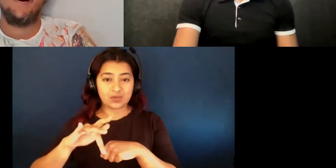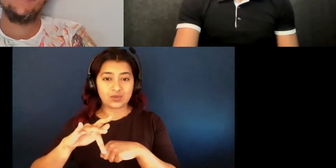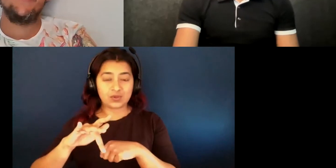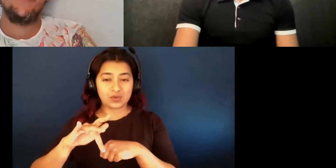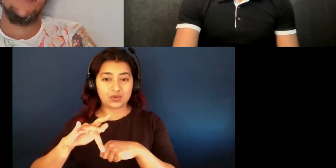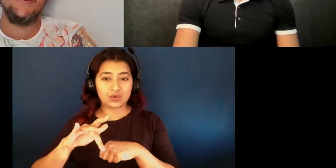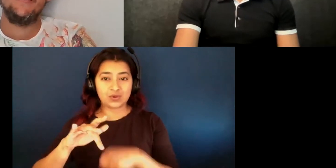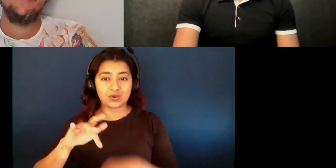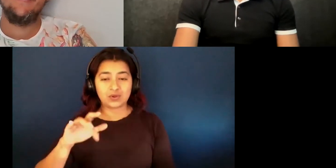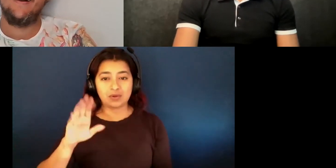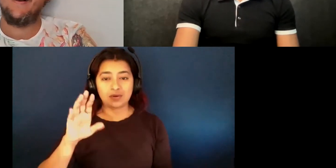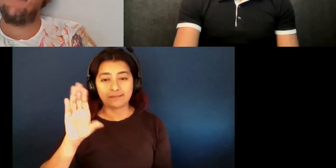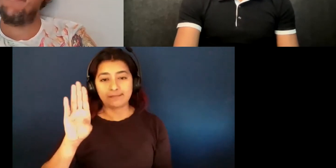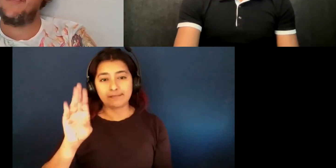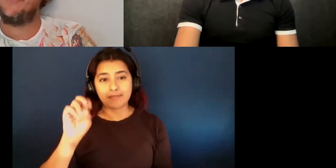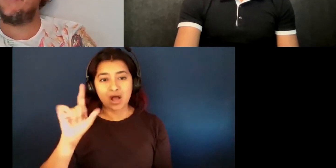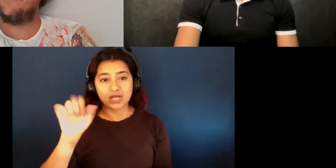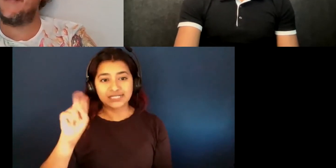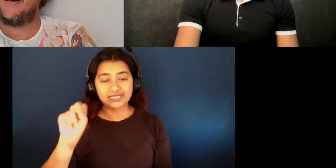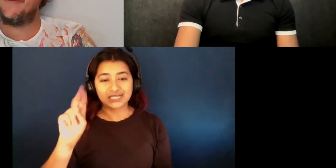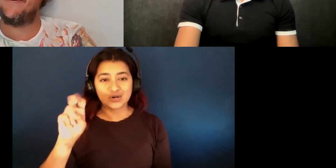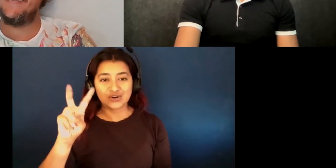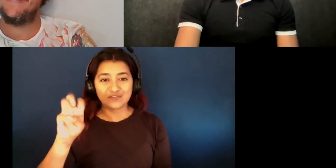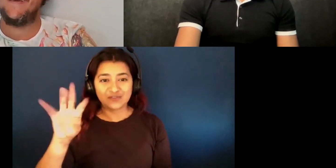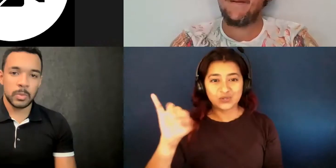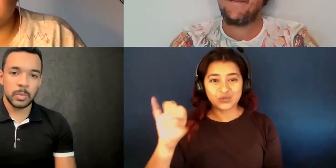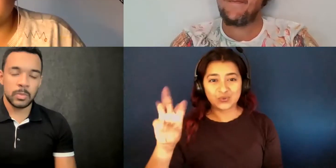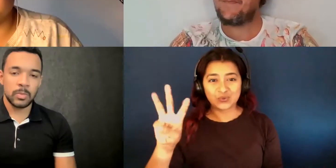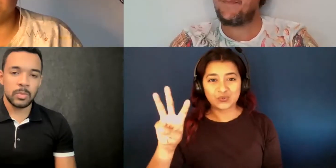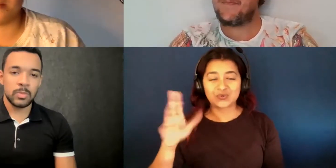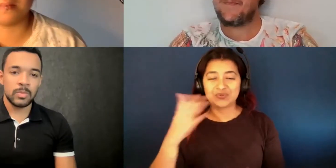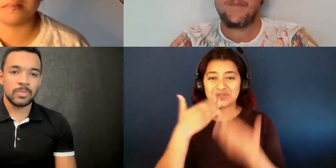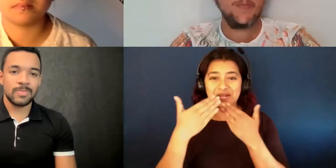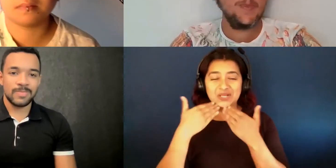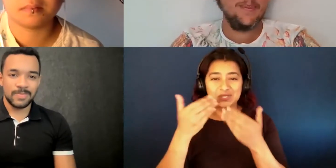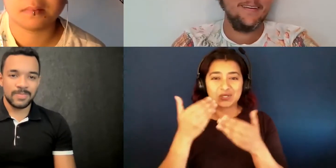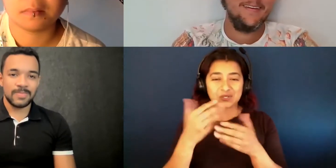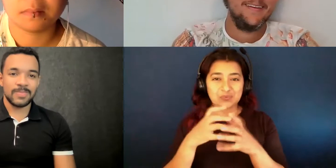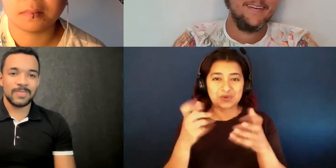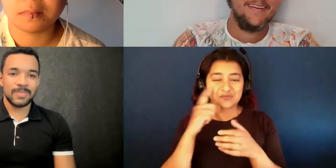at the Boston Review. Thank you again for allowing me to read today.